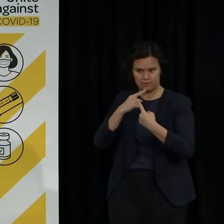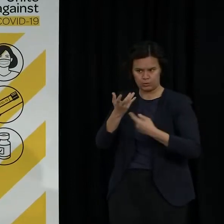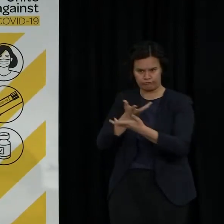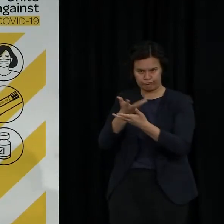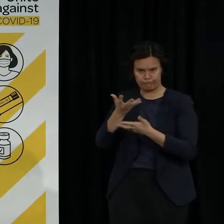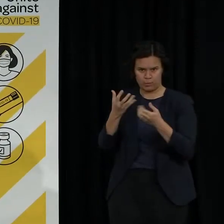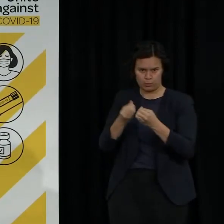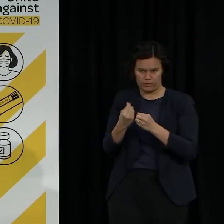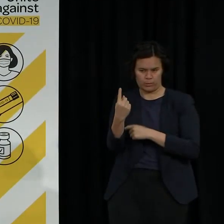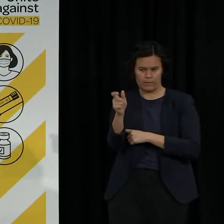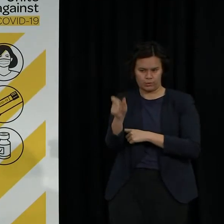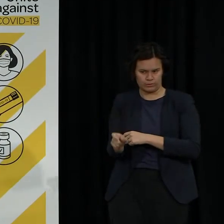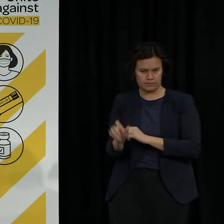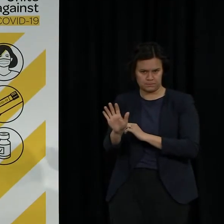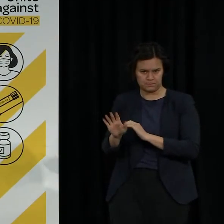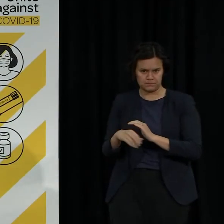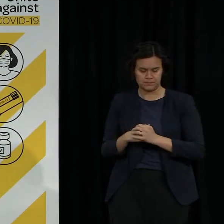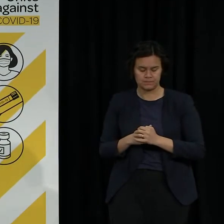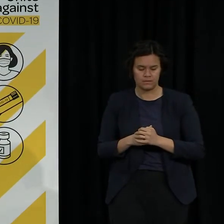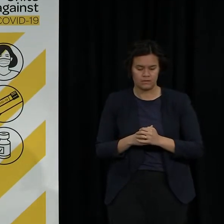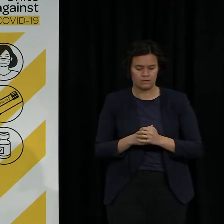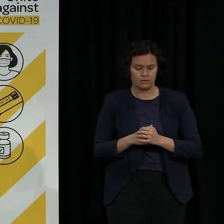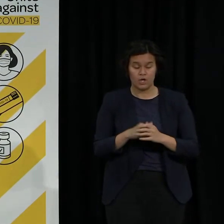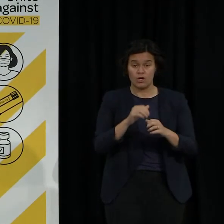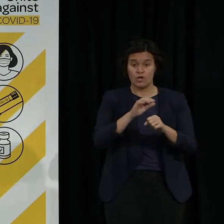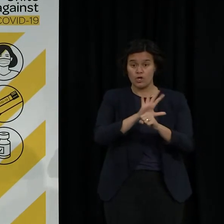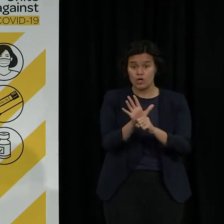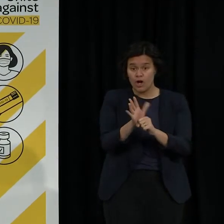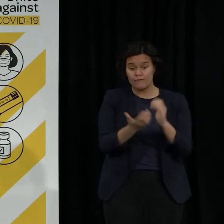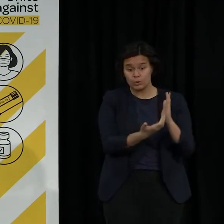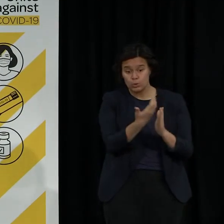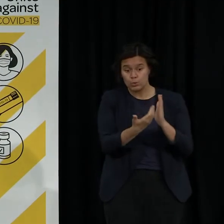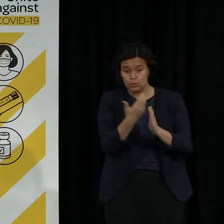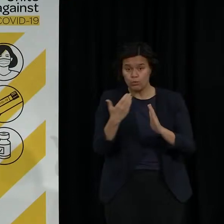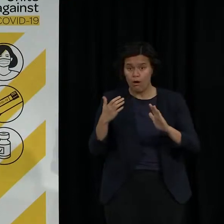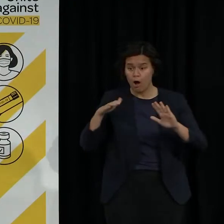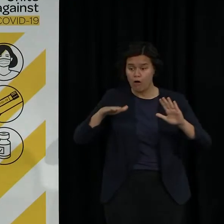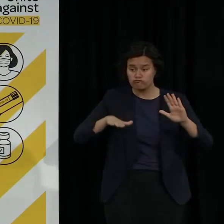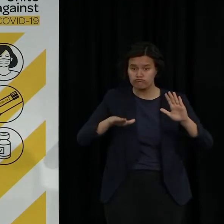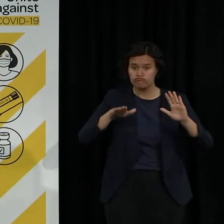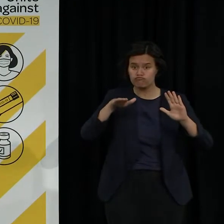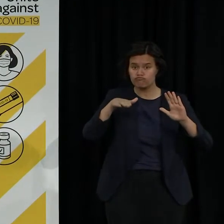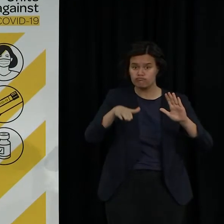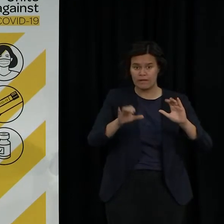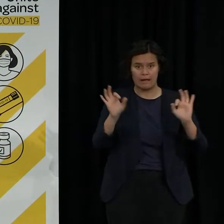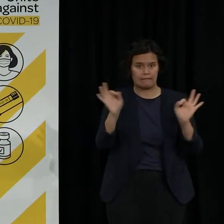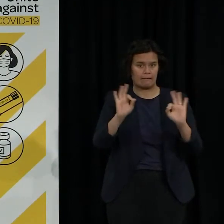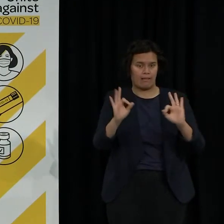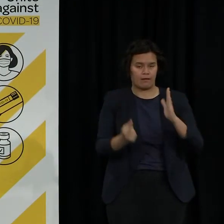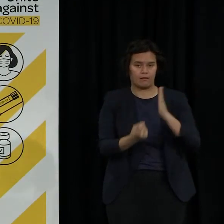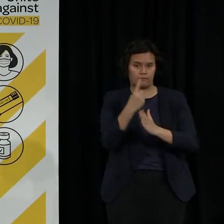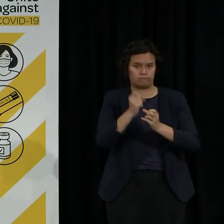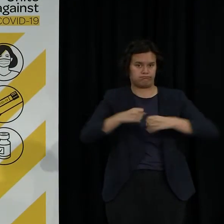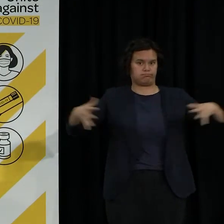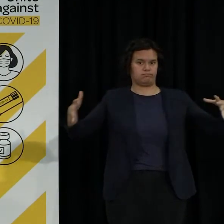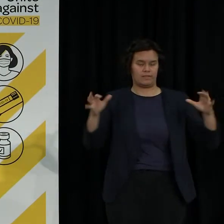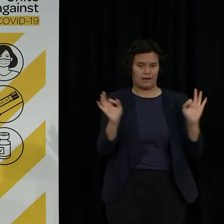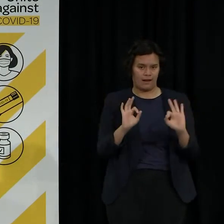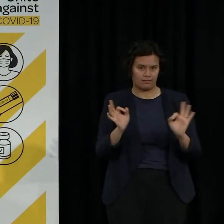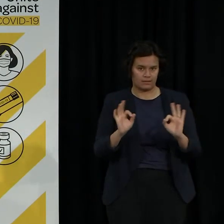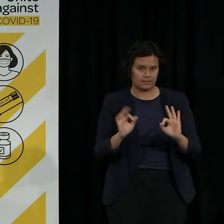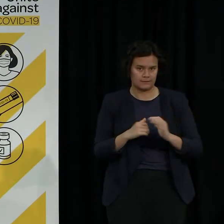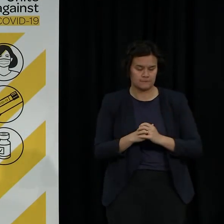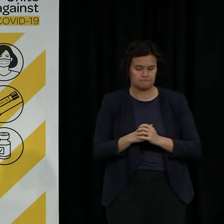the case numbers have been relatively stable in the last couple of days, but they continue to represent expected cases or cases of